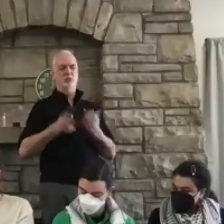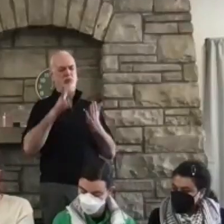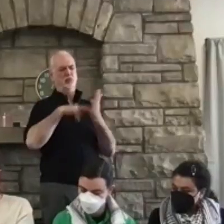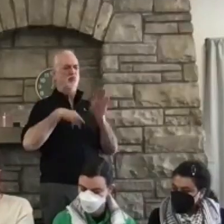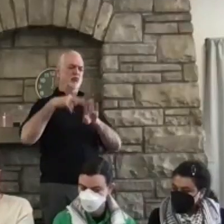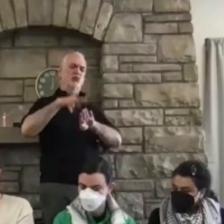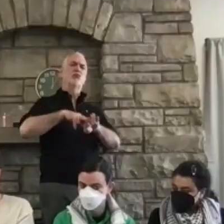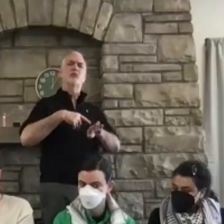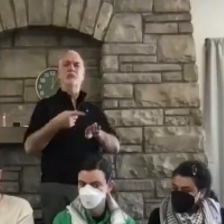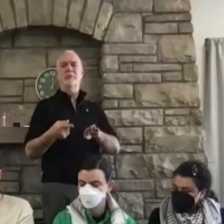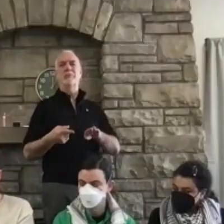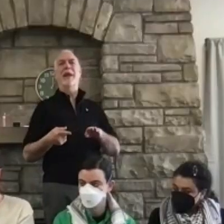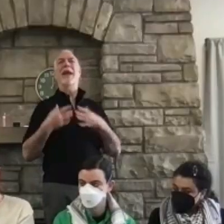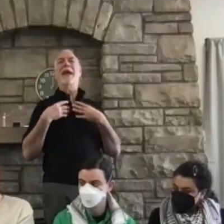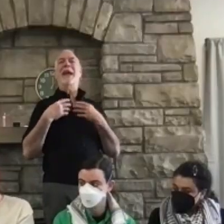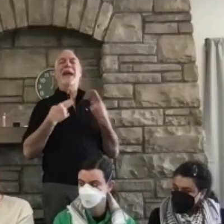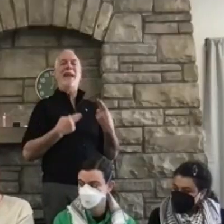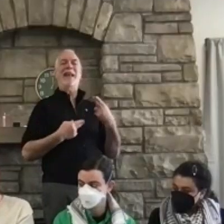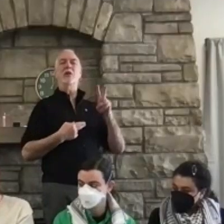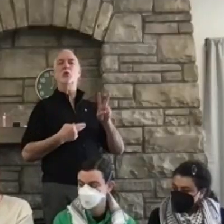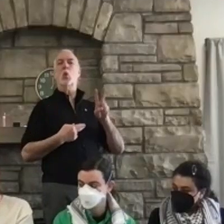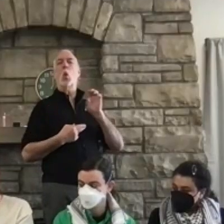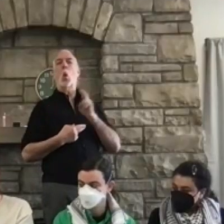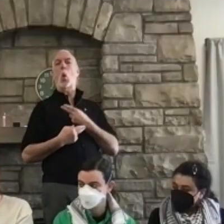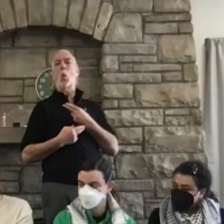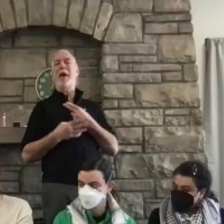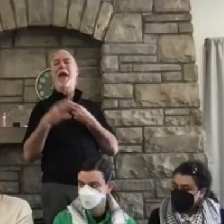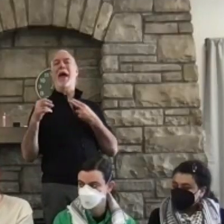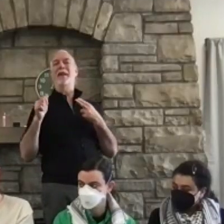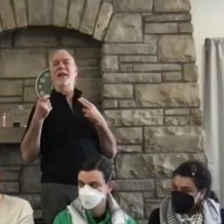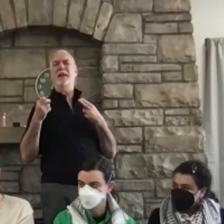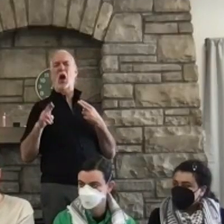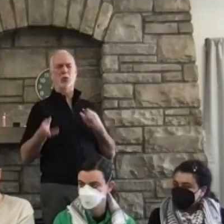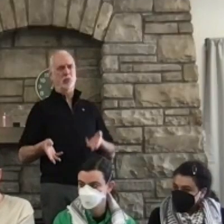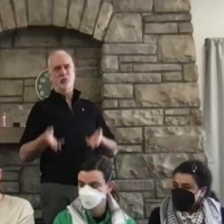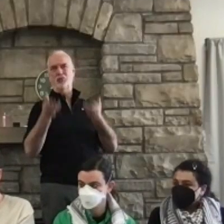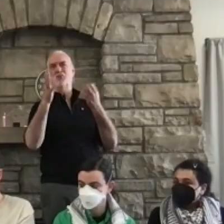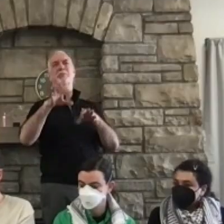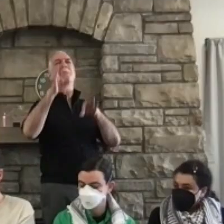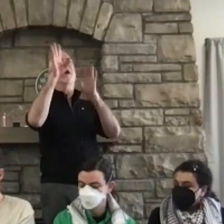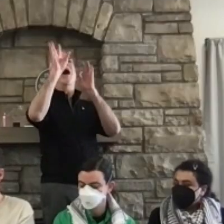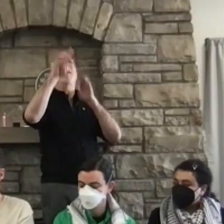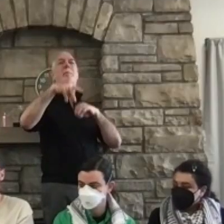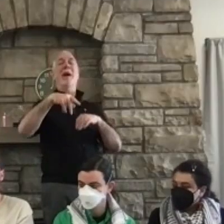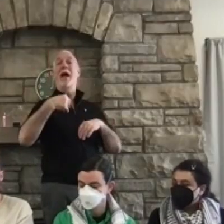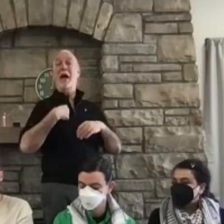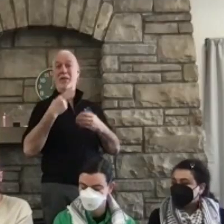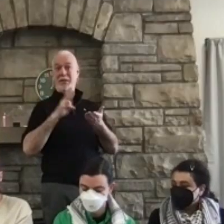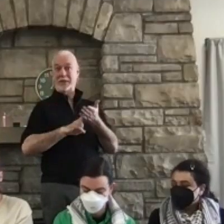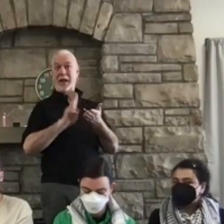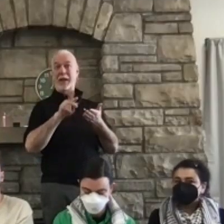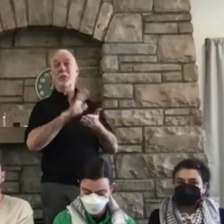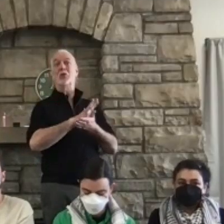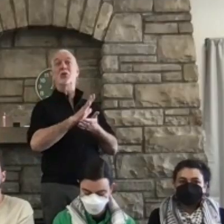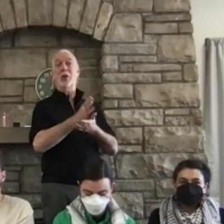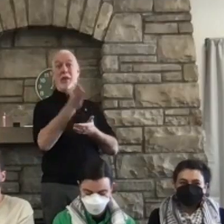double-sided, Healing to Hope and Anar. And so please feel free to take these handouts. There is a sign up